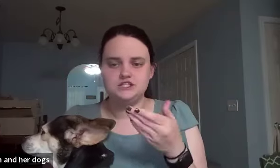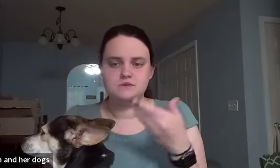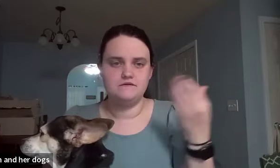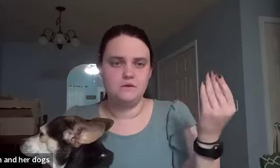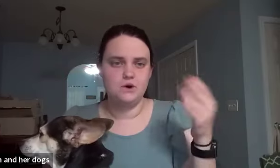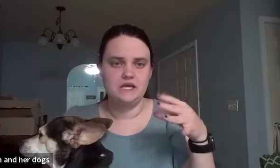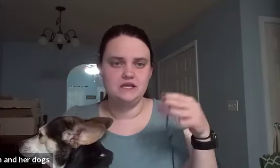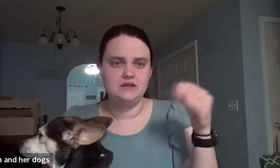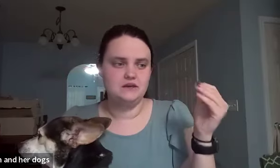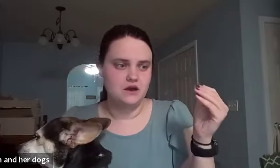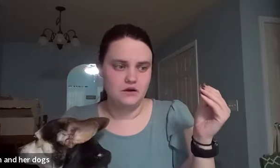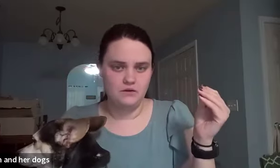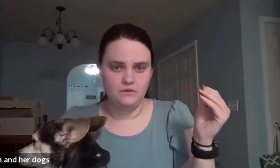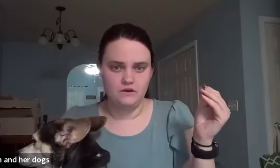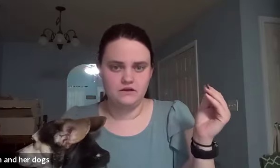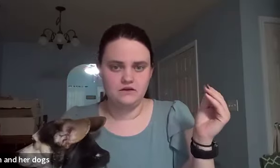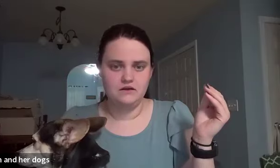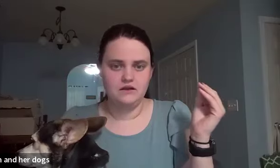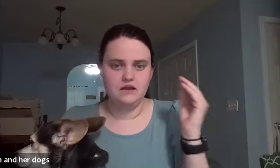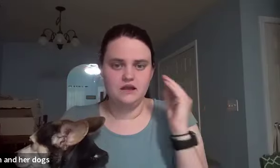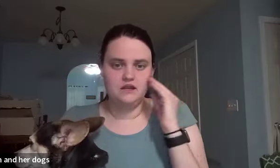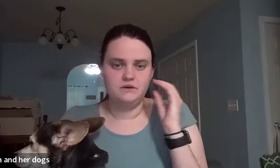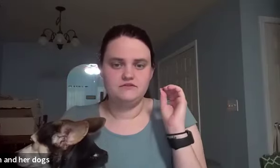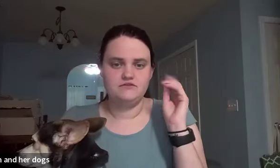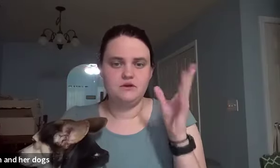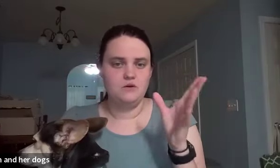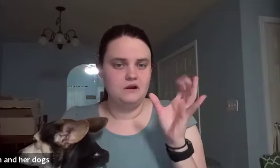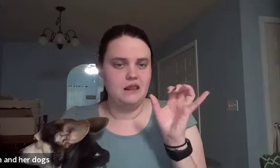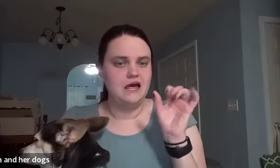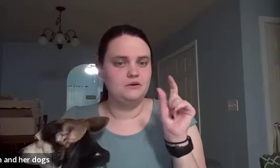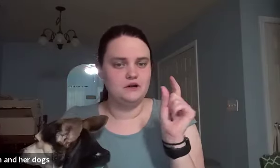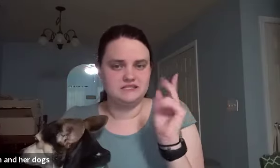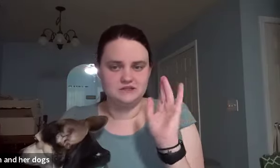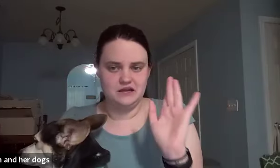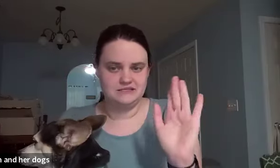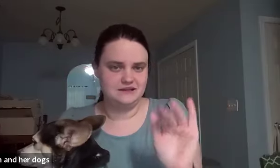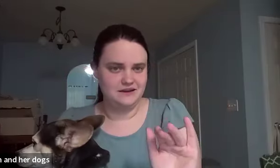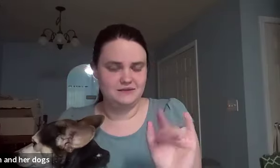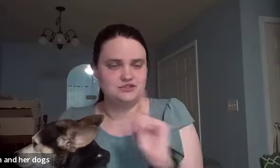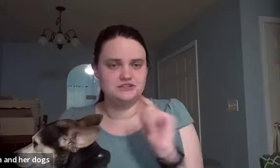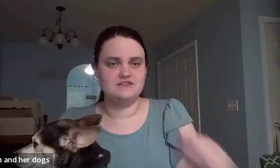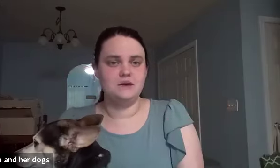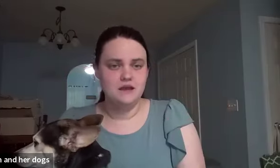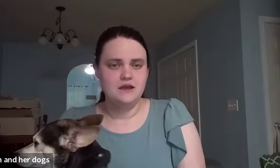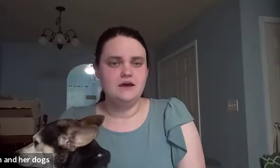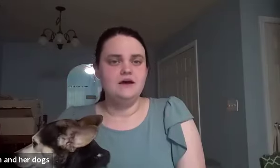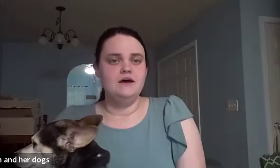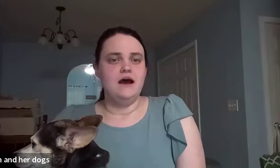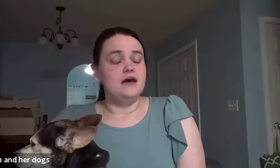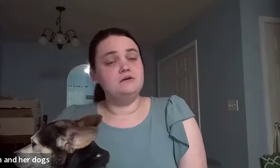questions before we go? I know we have thrown a lot of words at you guys tonight. I'm sure you're sitting there going, I don't